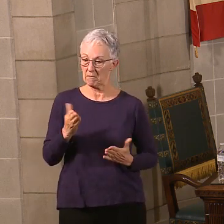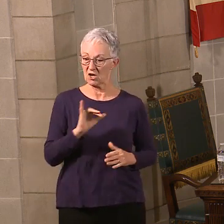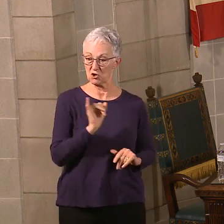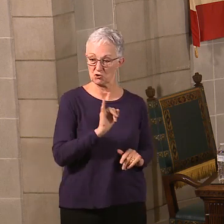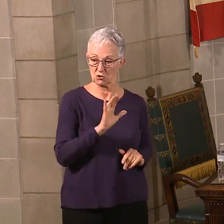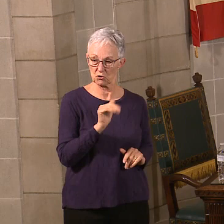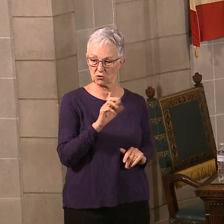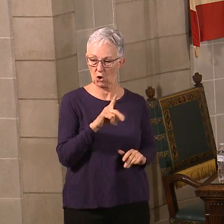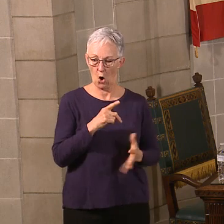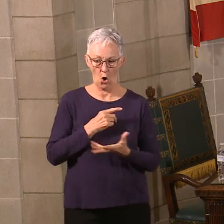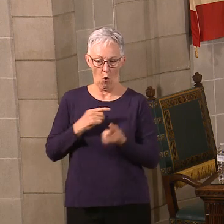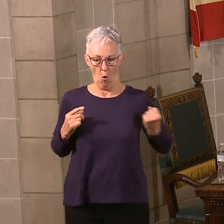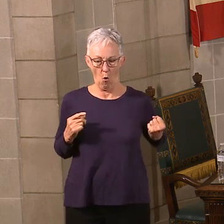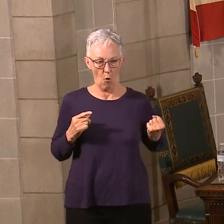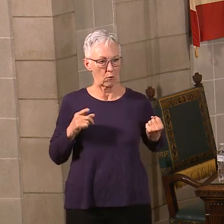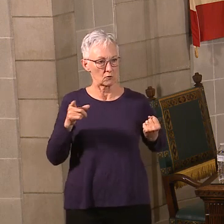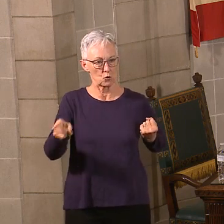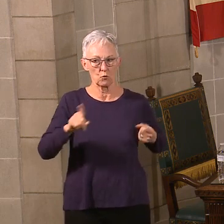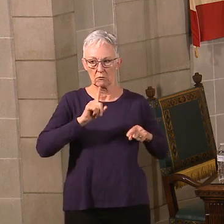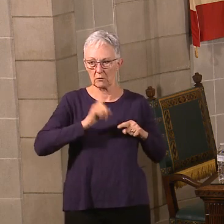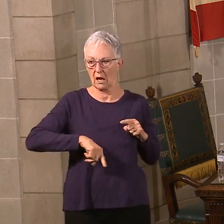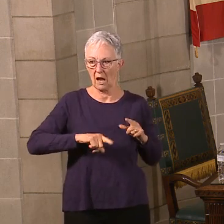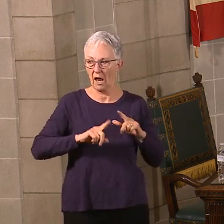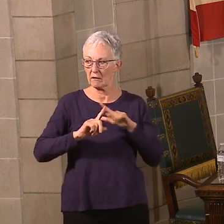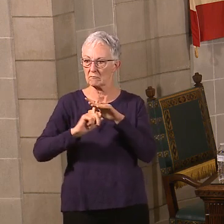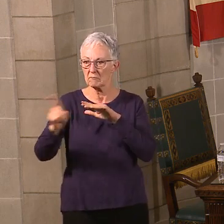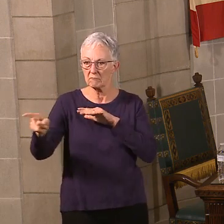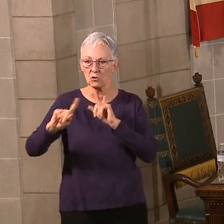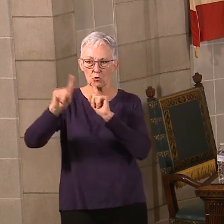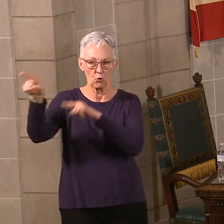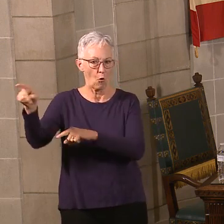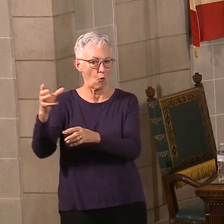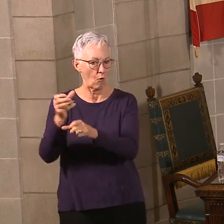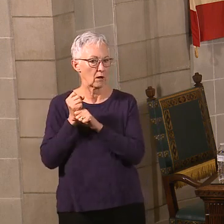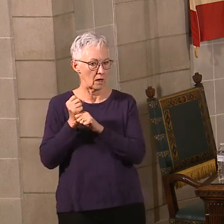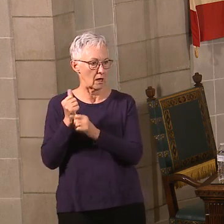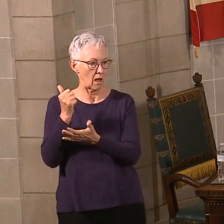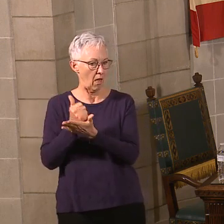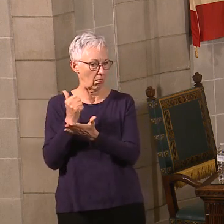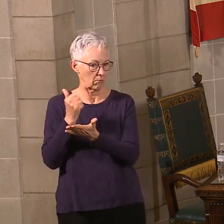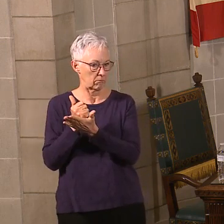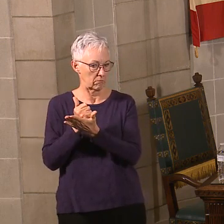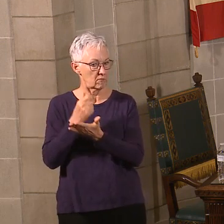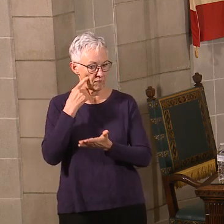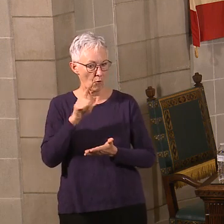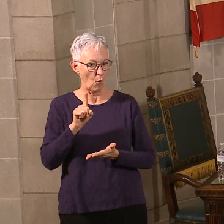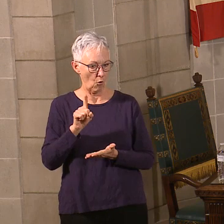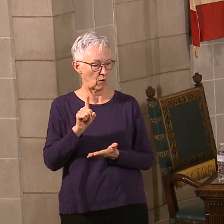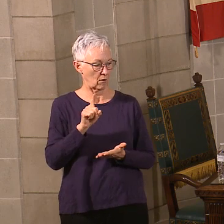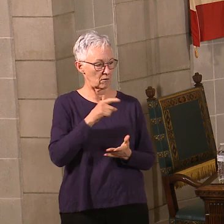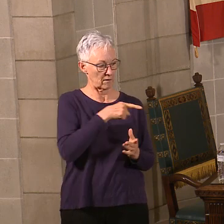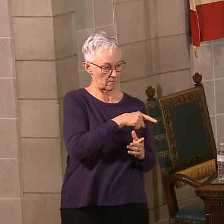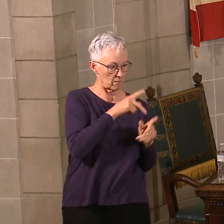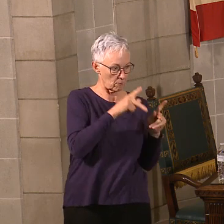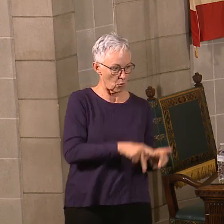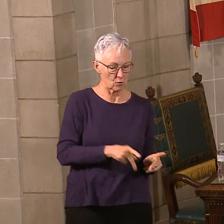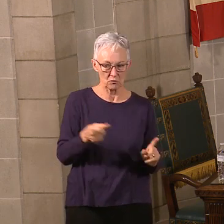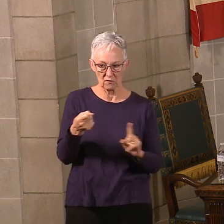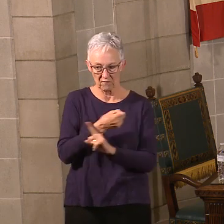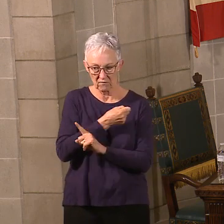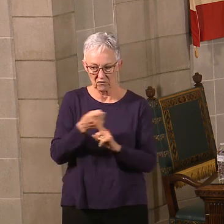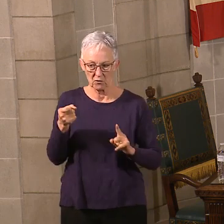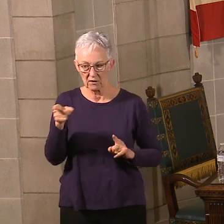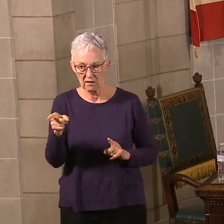seeking medical attention during this time. We want to assure you that domestic violence and sexual assault programs